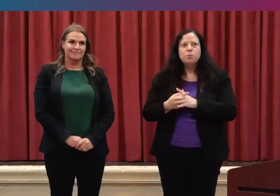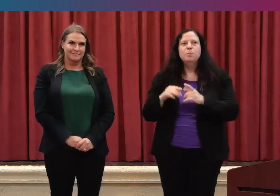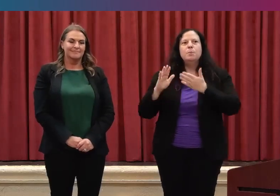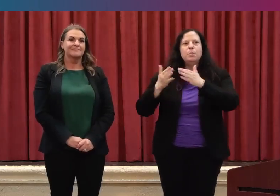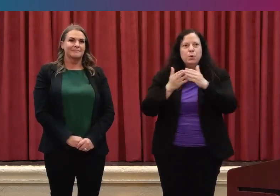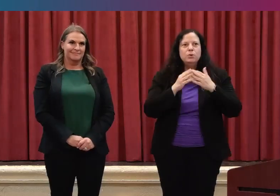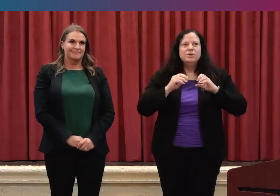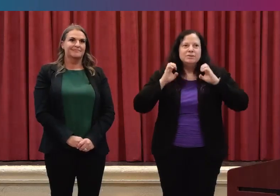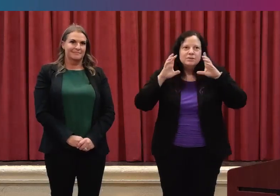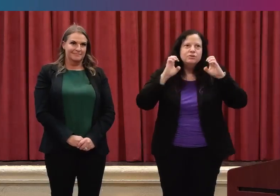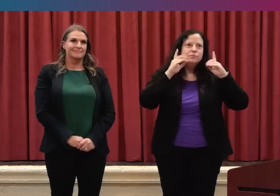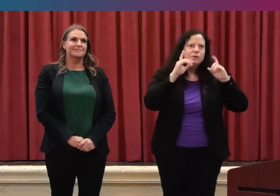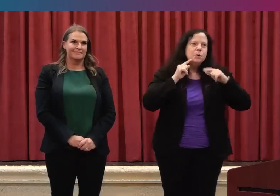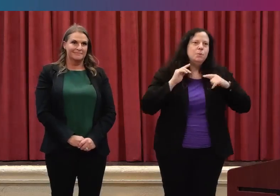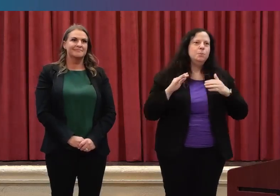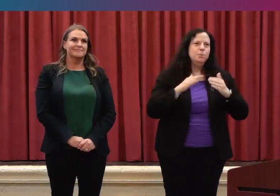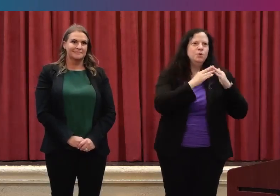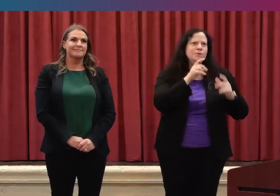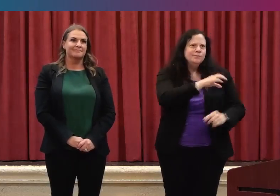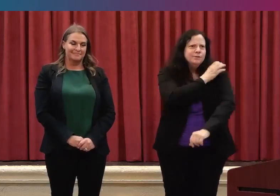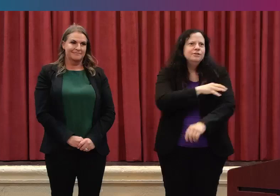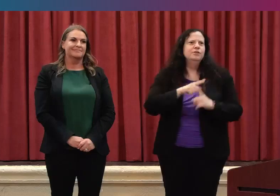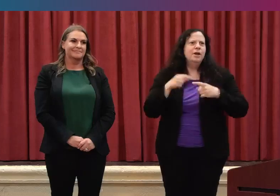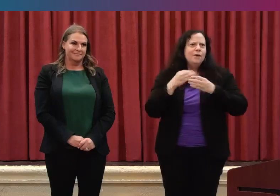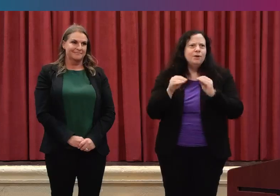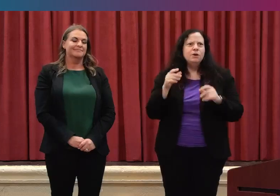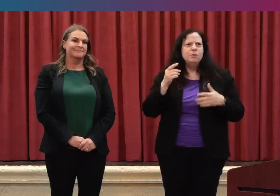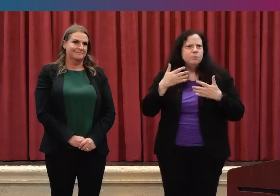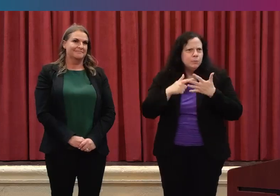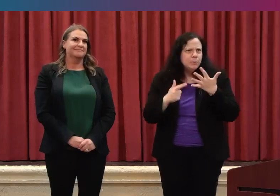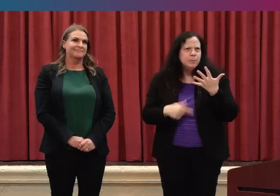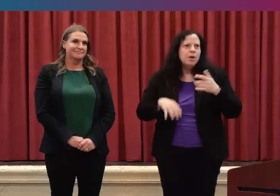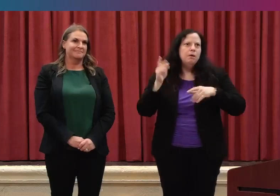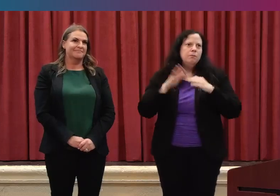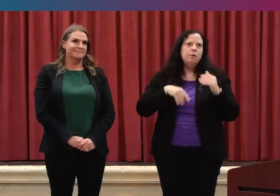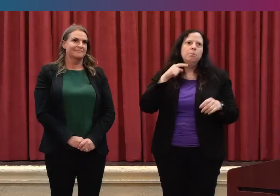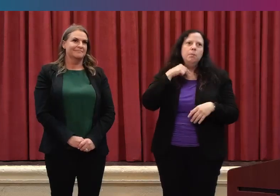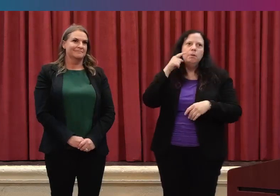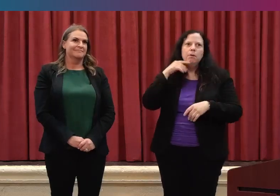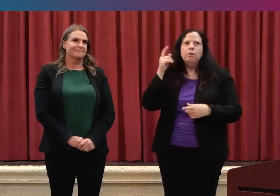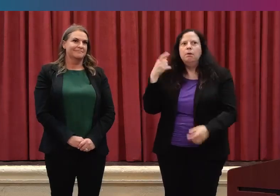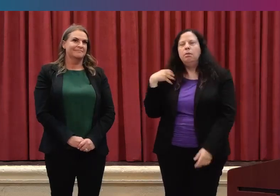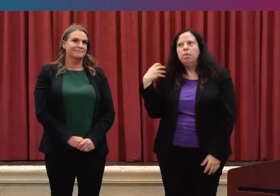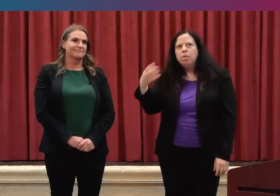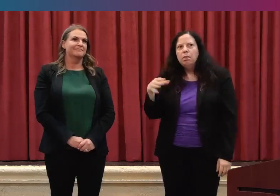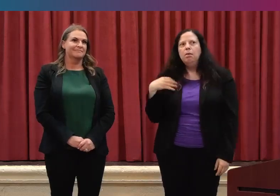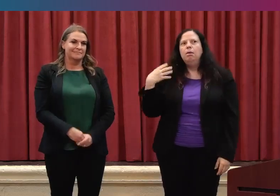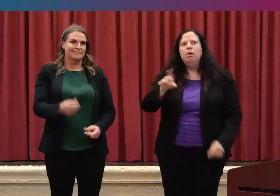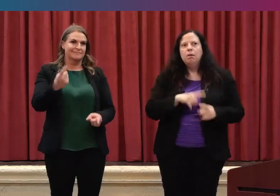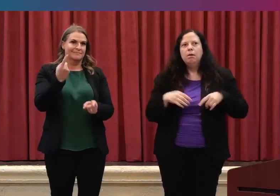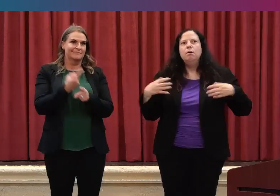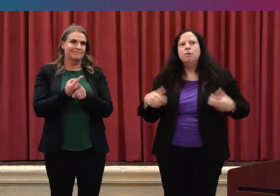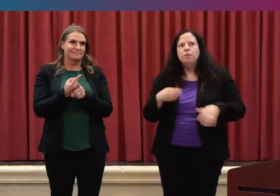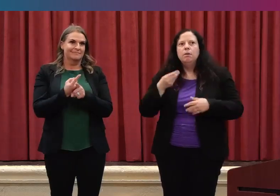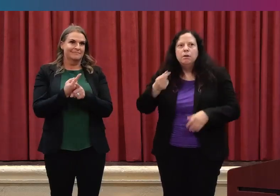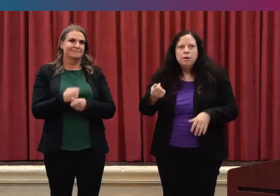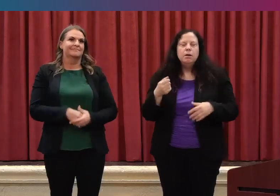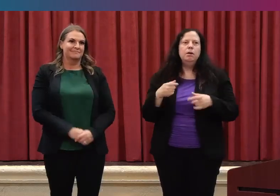start in the community, going out in the community to small clinics, dentist office, et cetera, than the deaf person putting the responsibility on themselves for that.